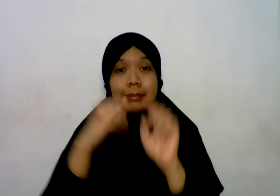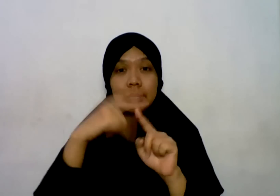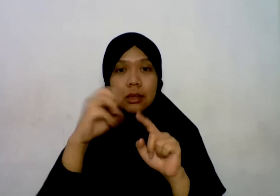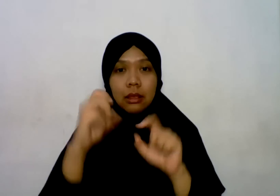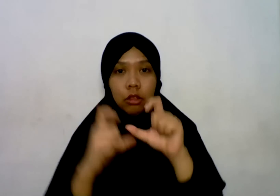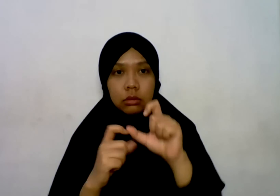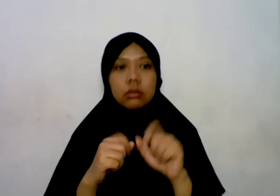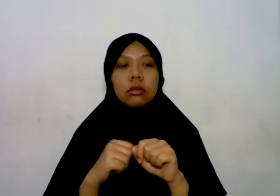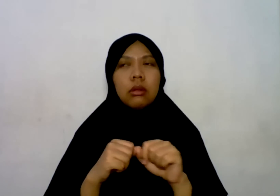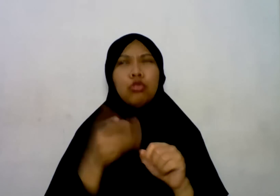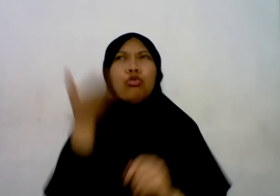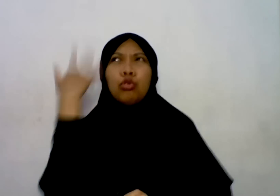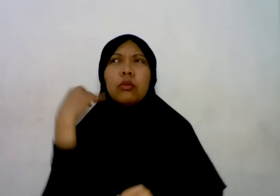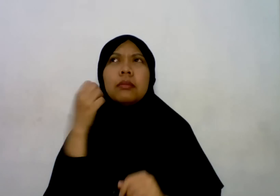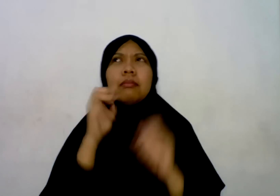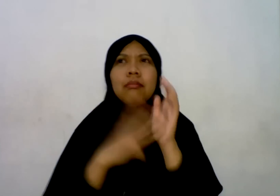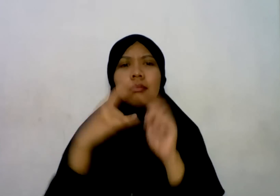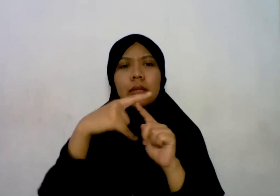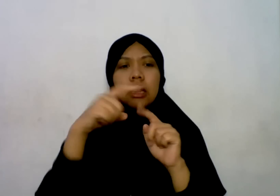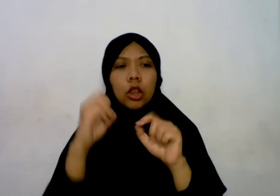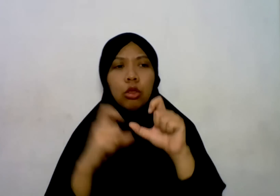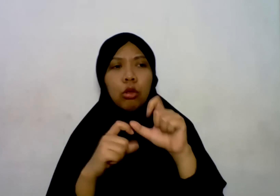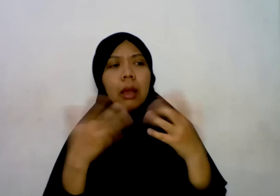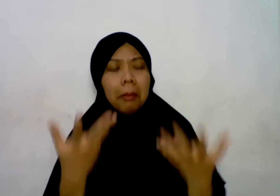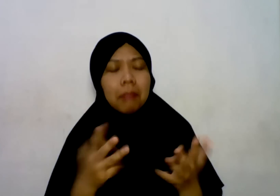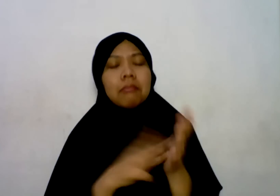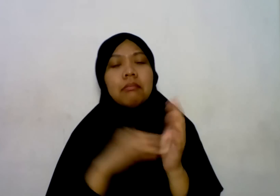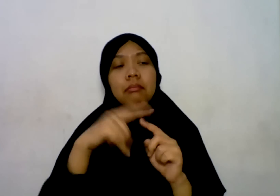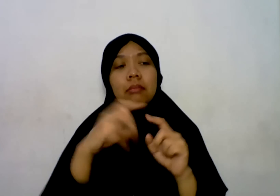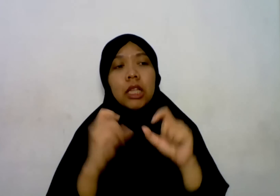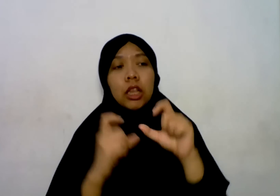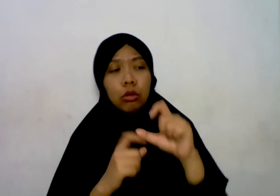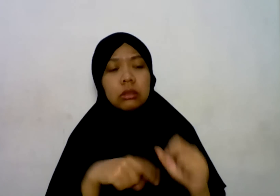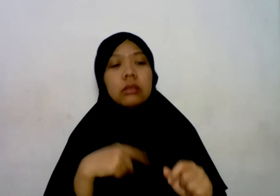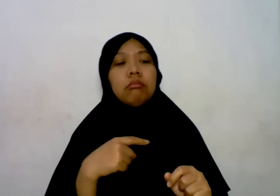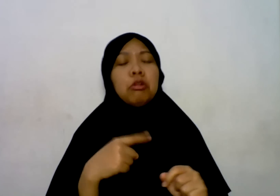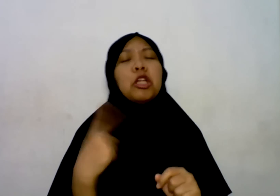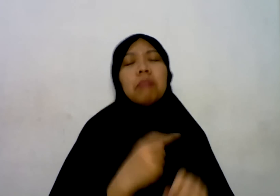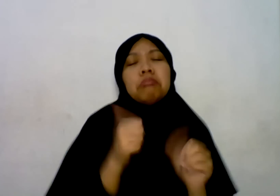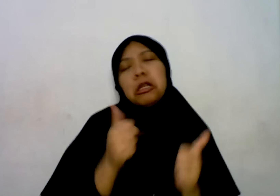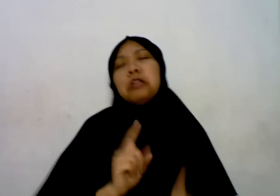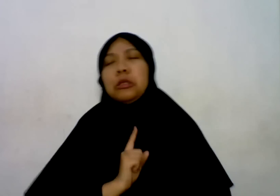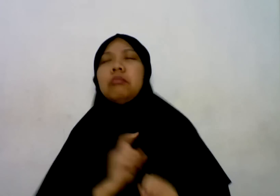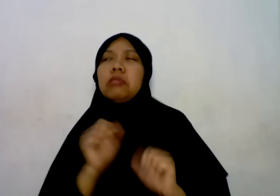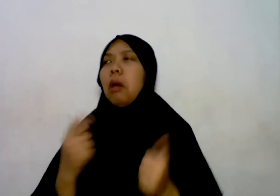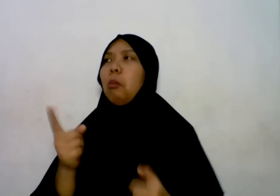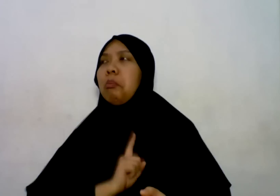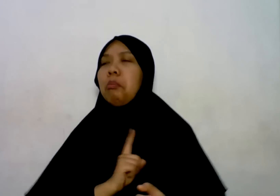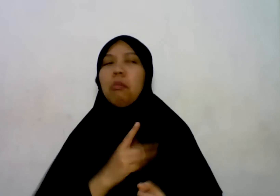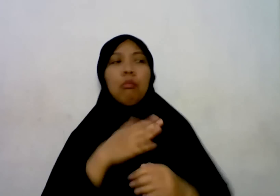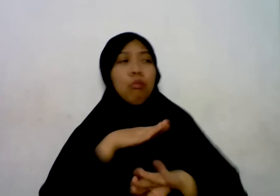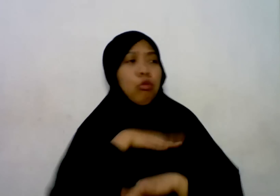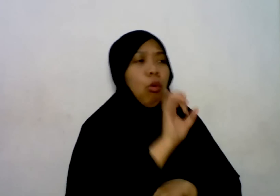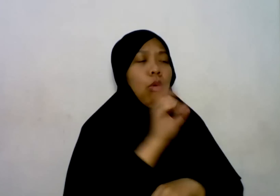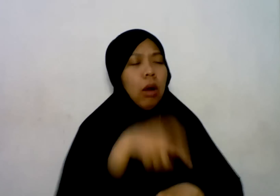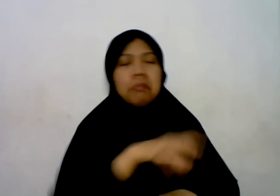able and self-sufficient enough to look after ourselves. And if one wants to look